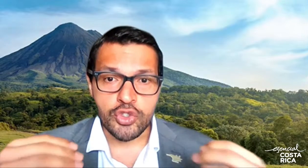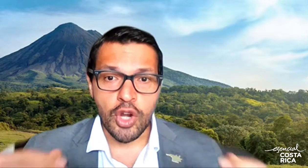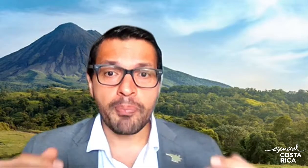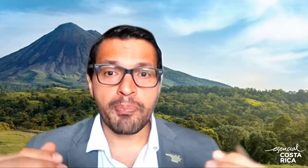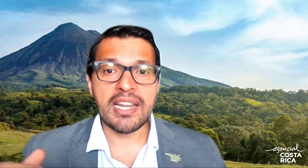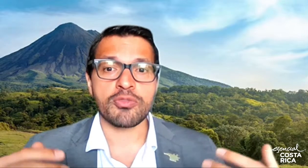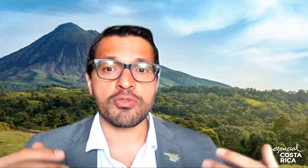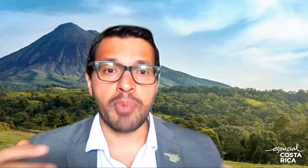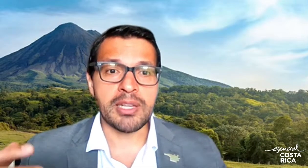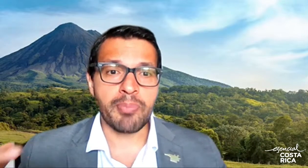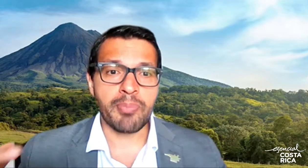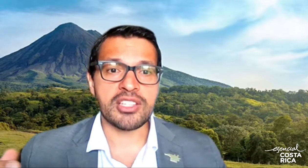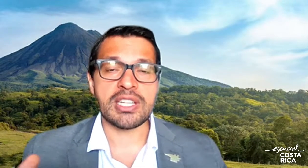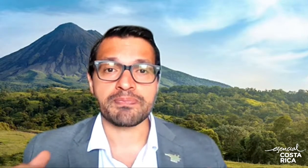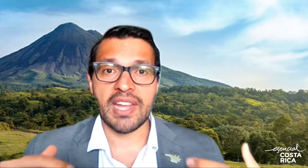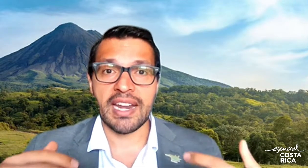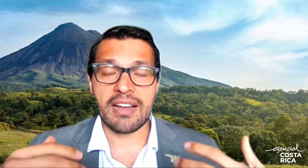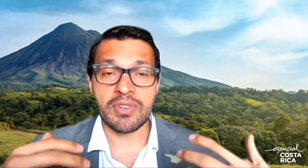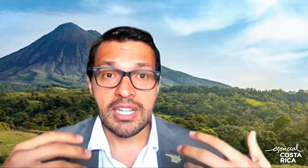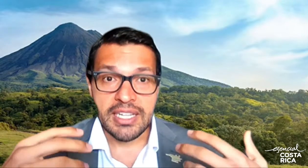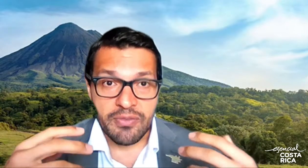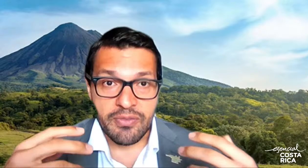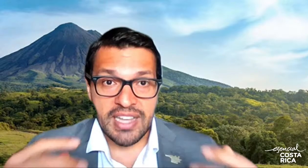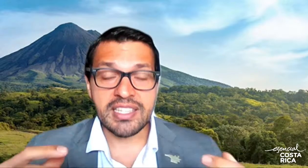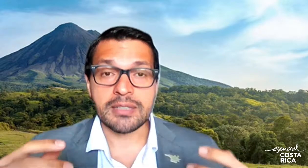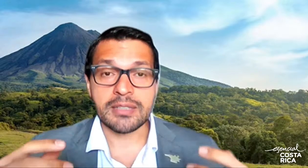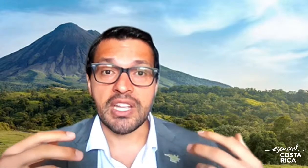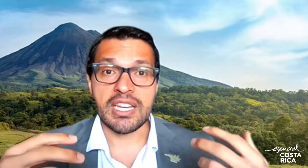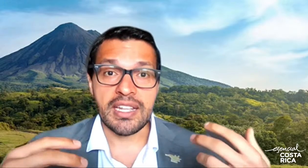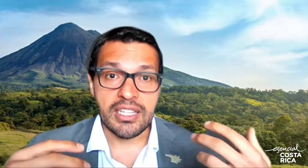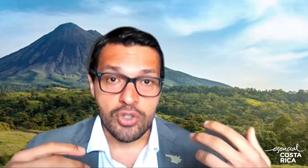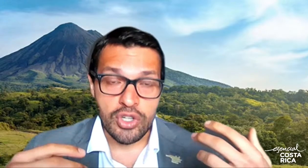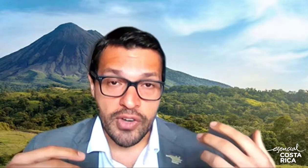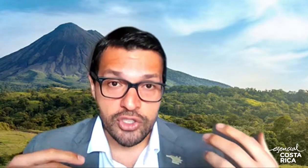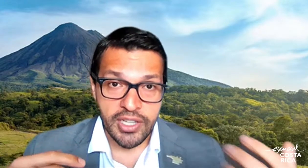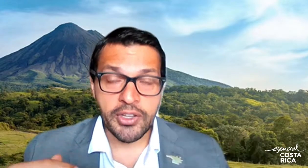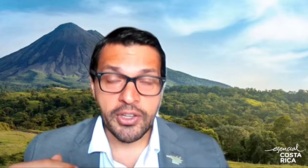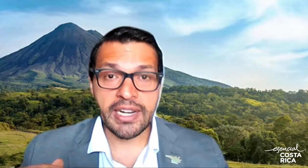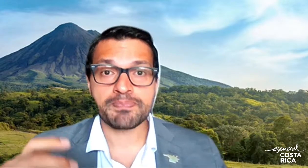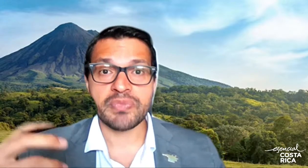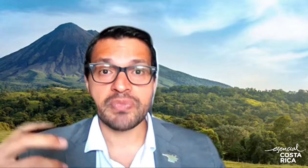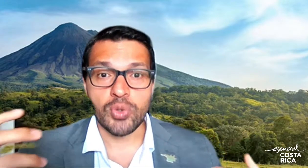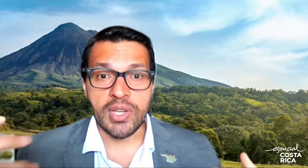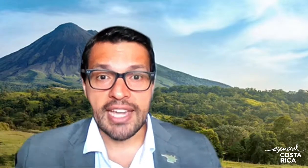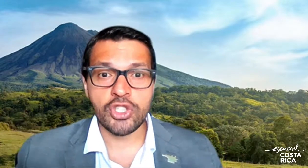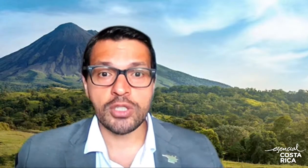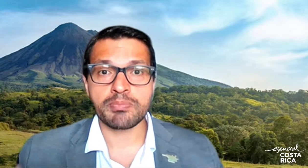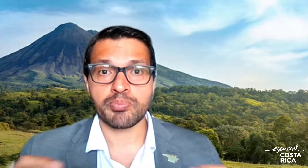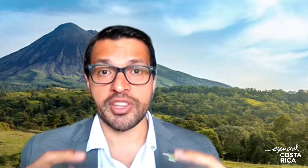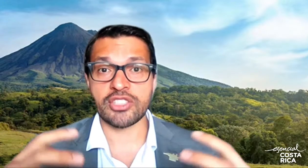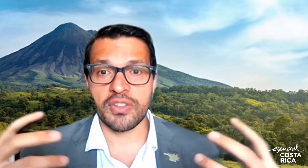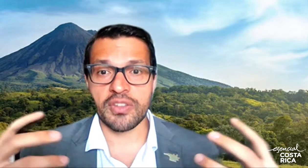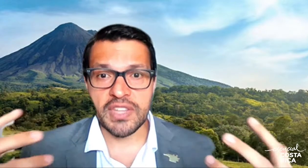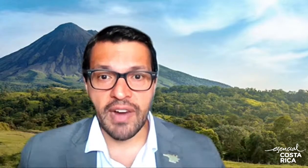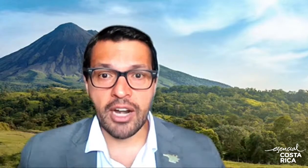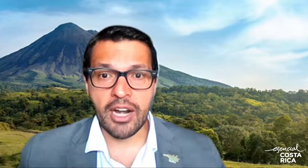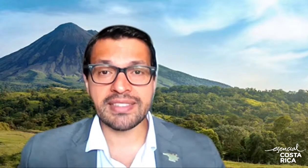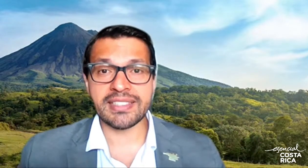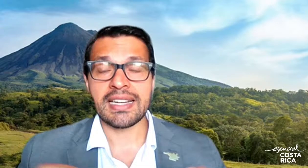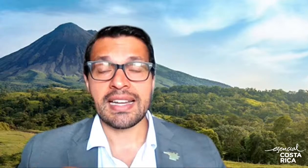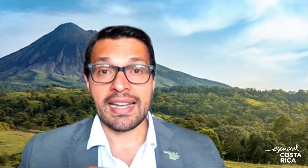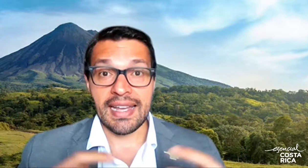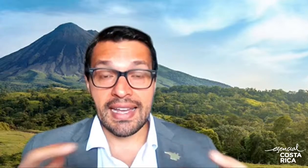platform on strong pillars of public policy that have invested in universal healthcare, education, protection